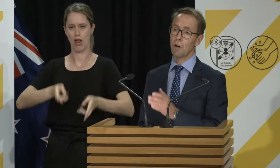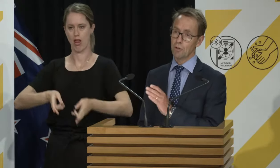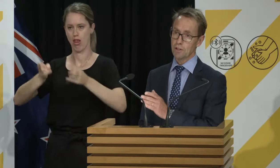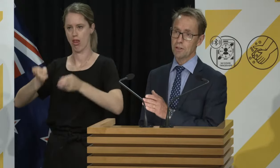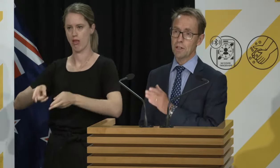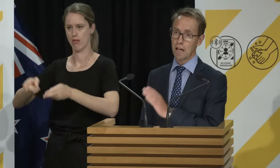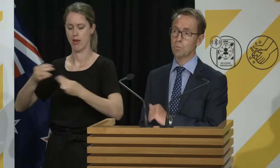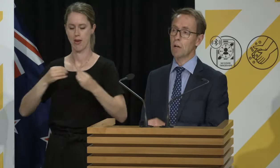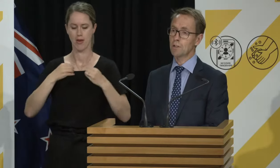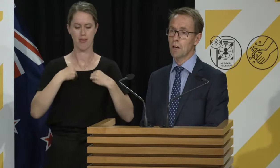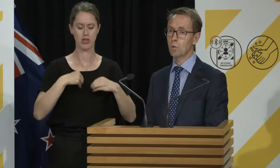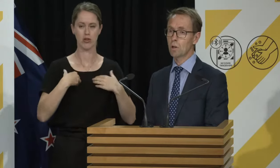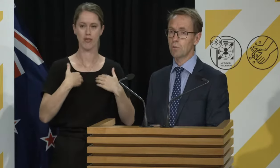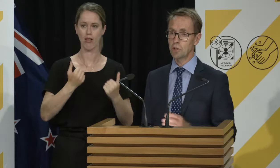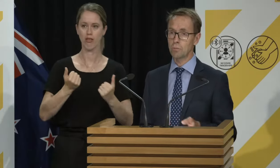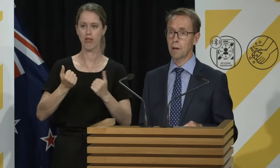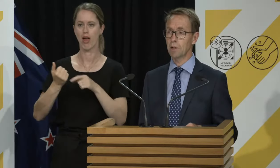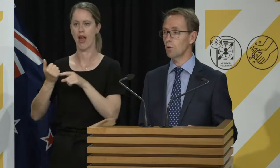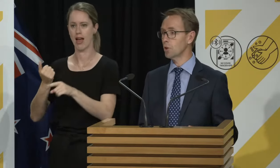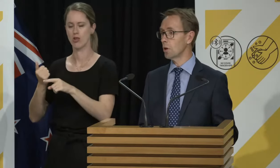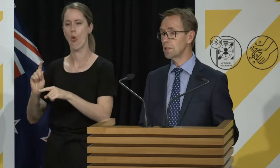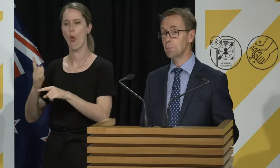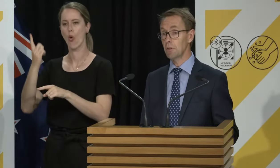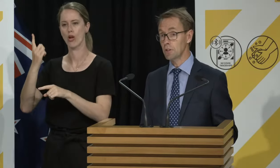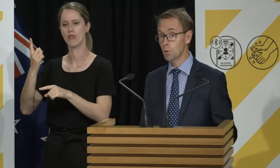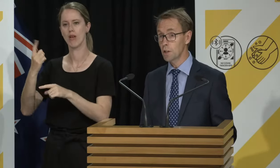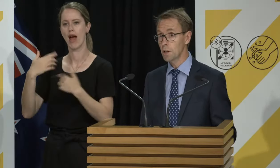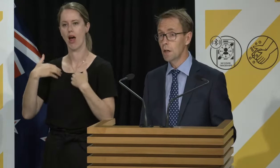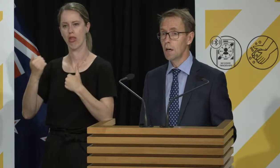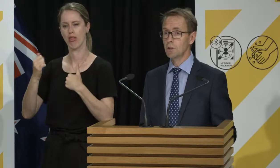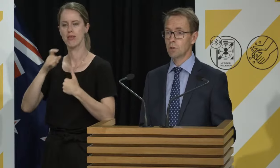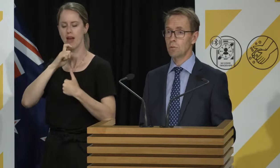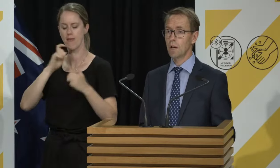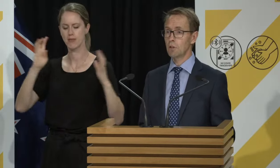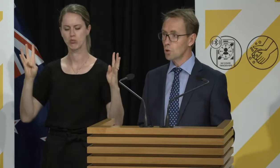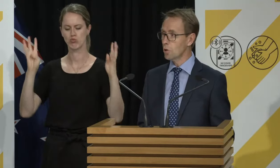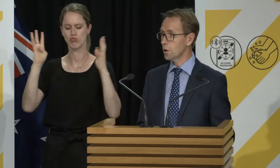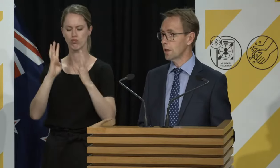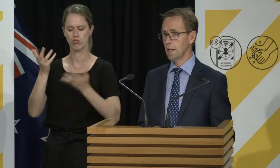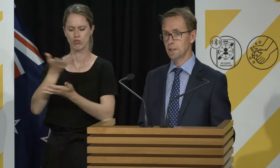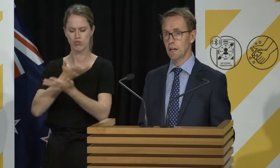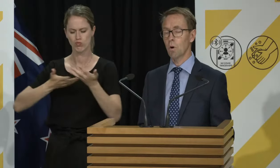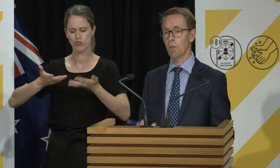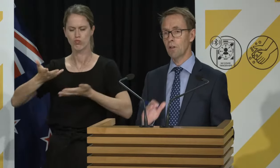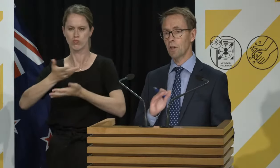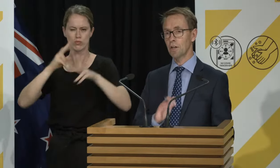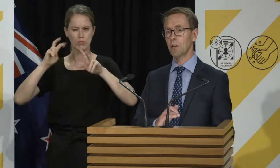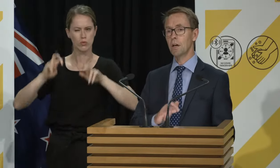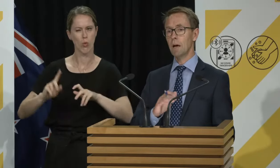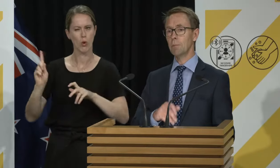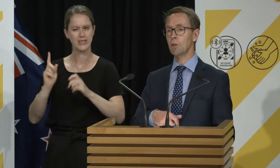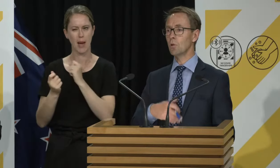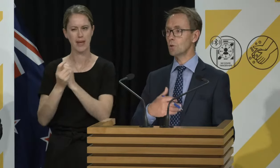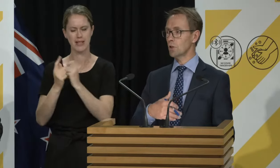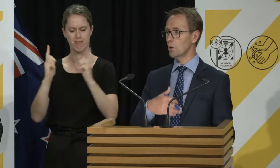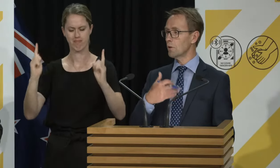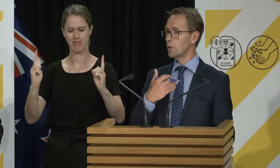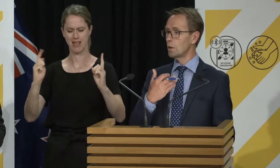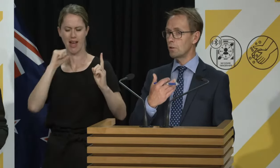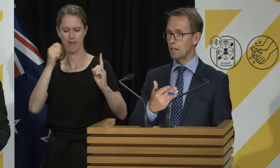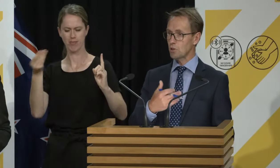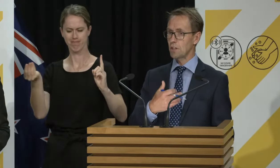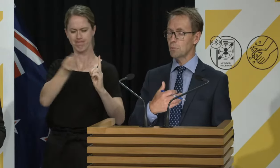Ministry of Health, as I said, as well as our Auckland Regional Public Health colleagues met this morning to have a good look at what they think may be the cause